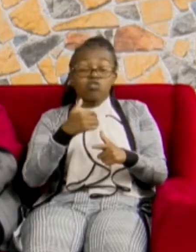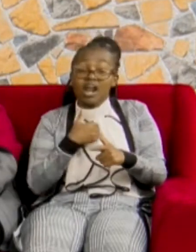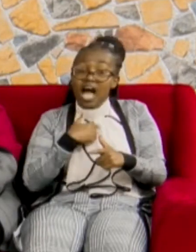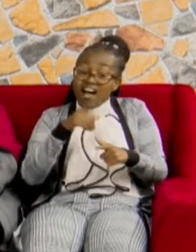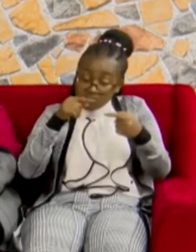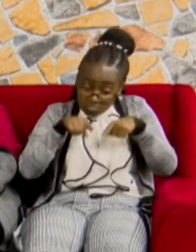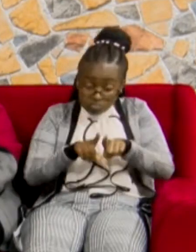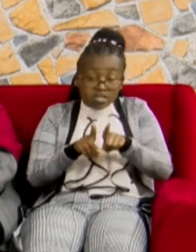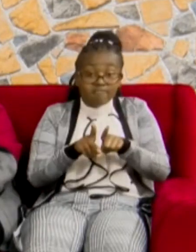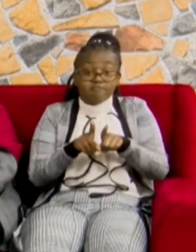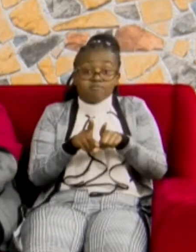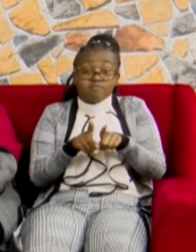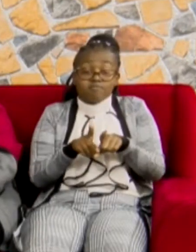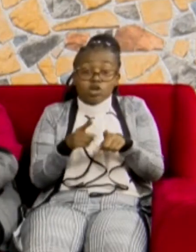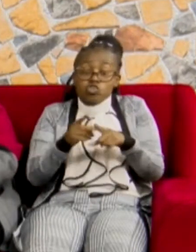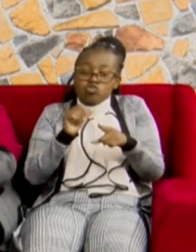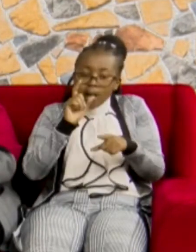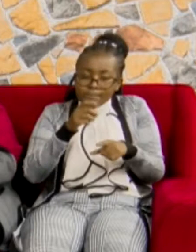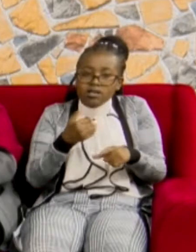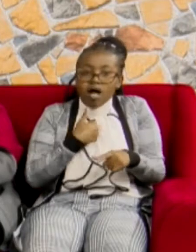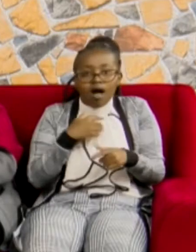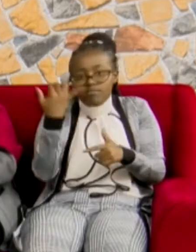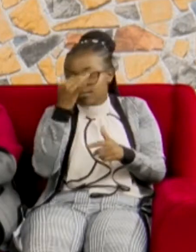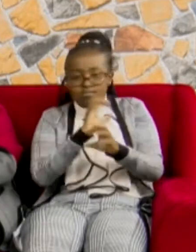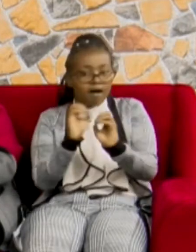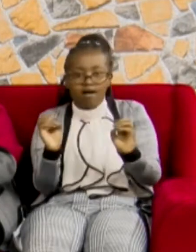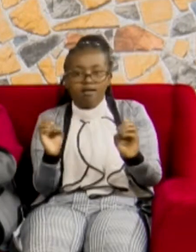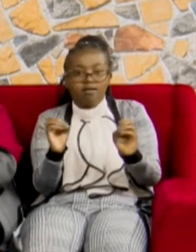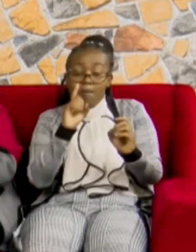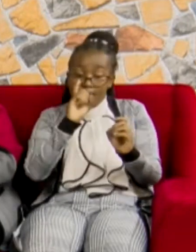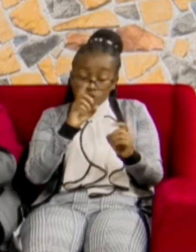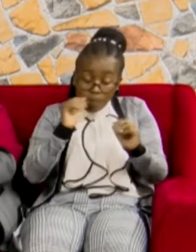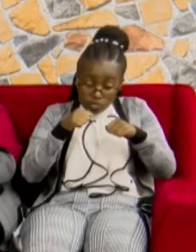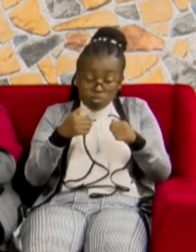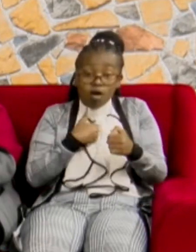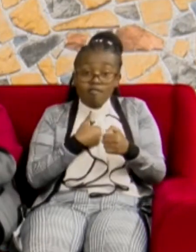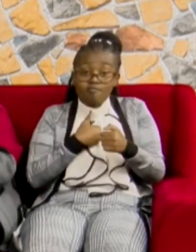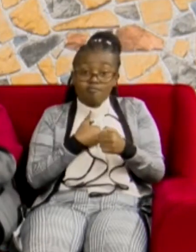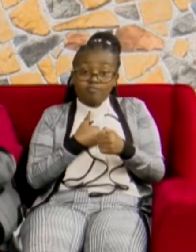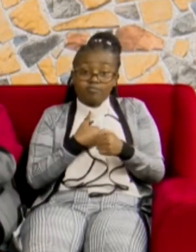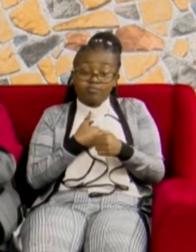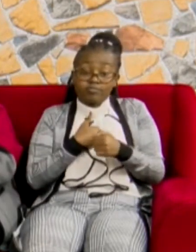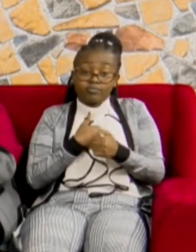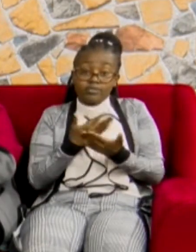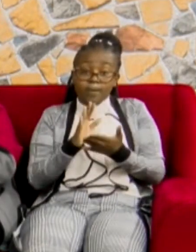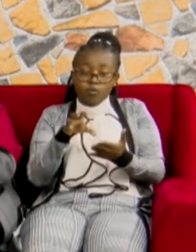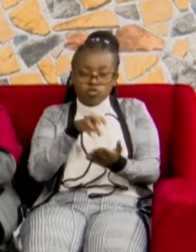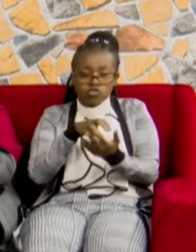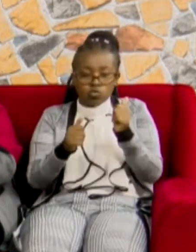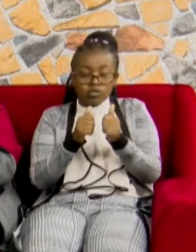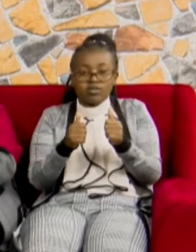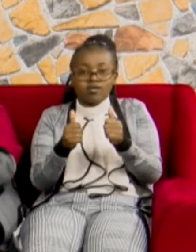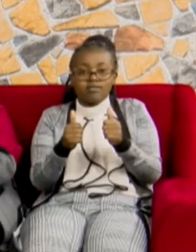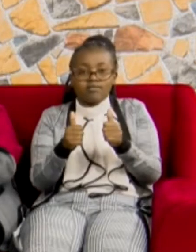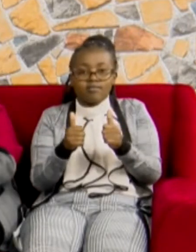X just on its own, but they are like now Fragile X, tuberous sclerosis. Those are some conditions that are